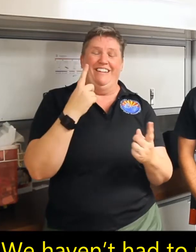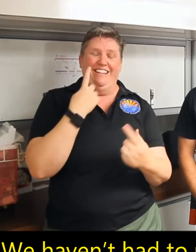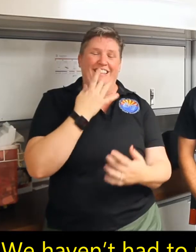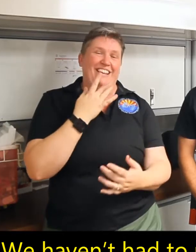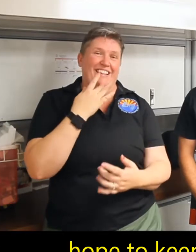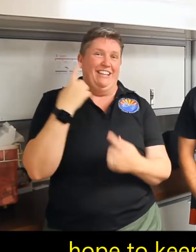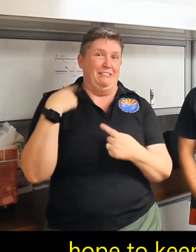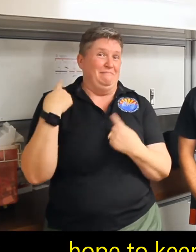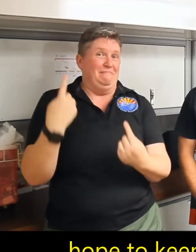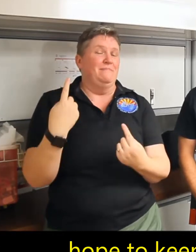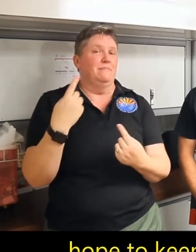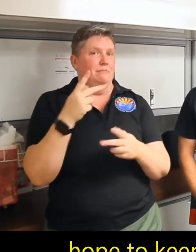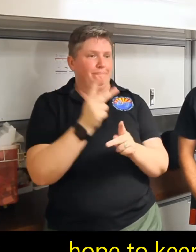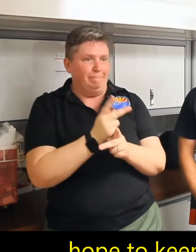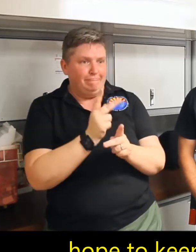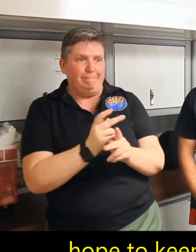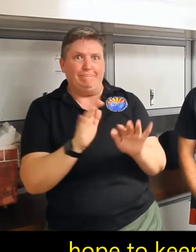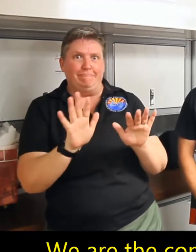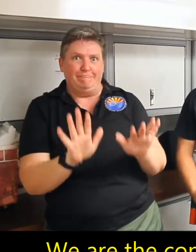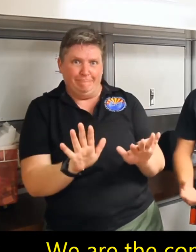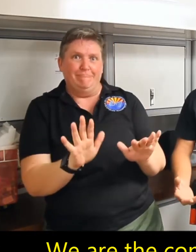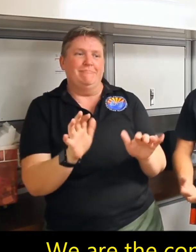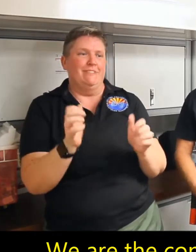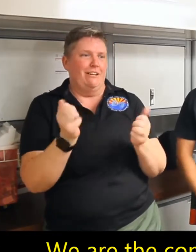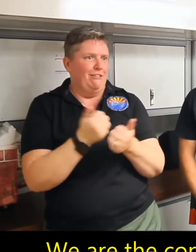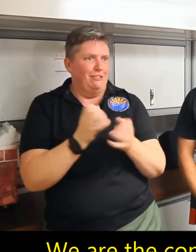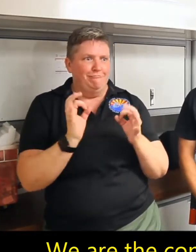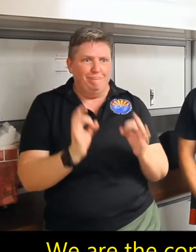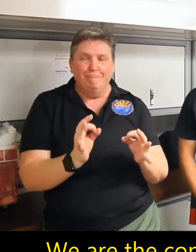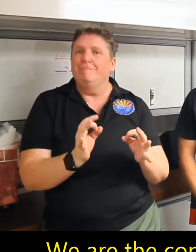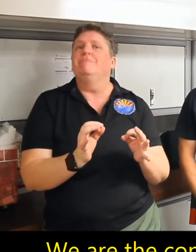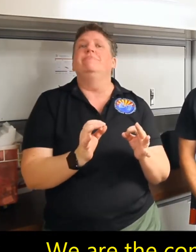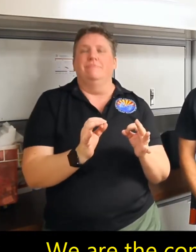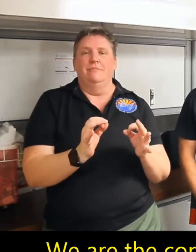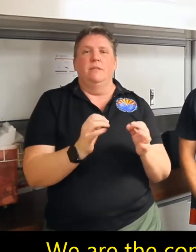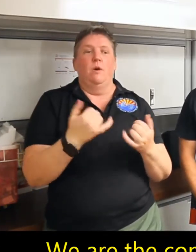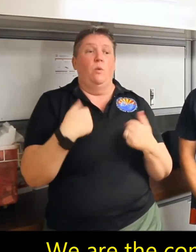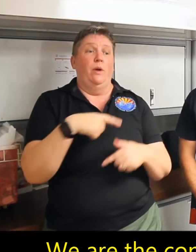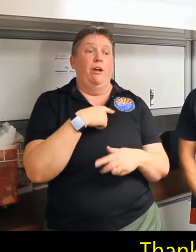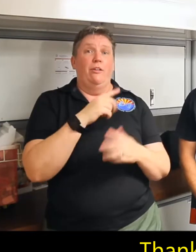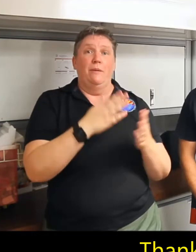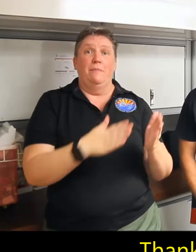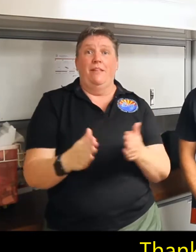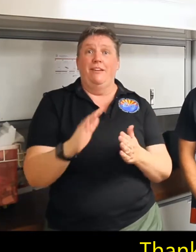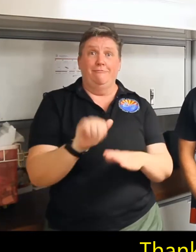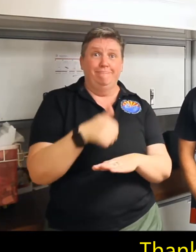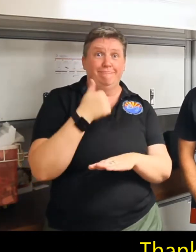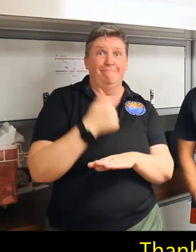Hope to keep it that way. We are the contingency plan. Thank you.